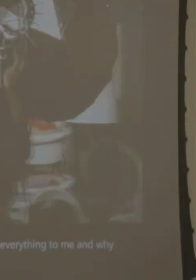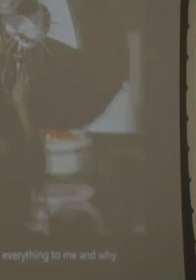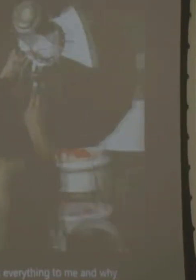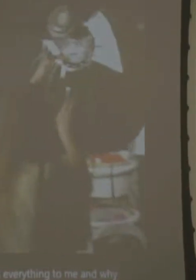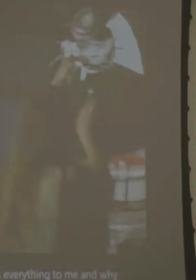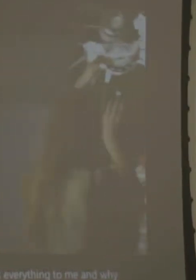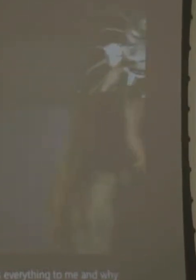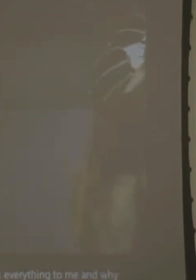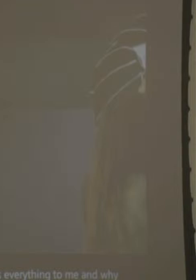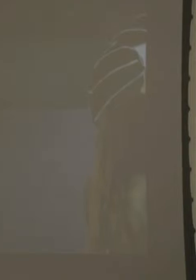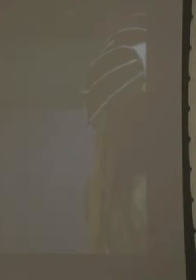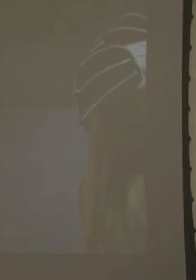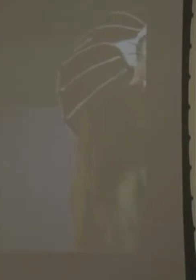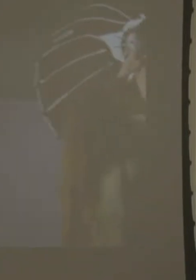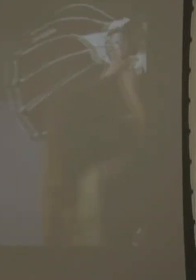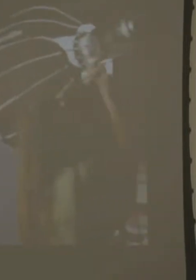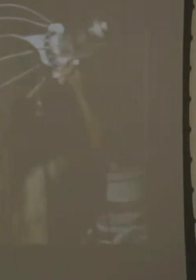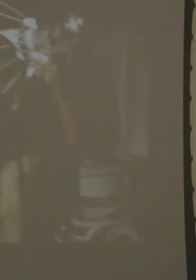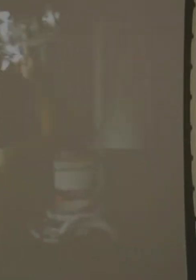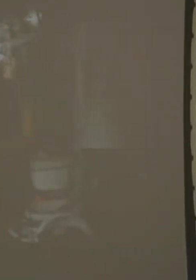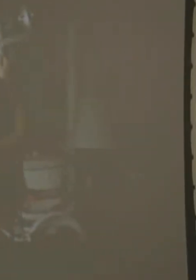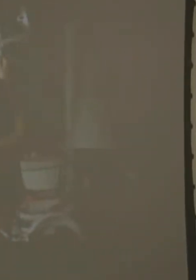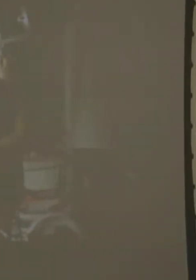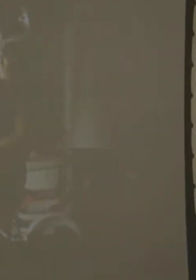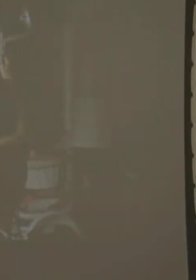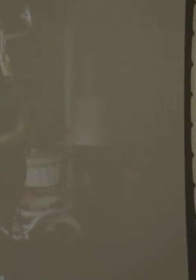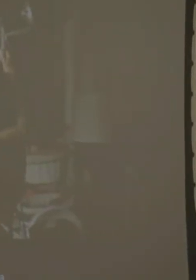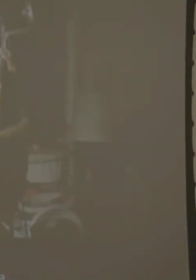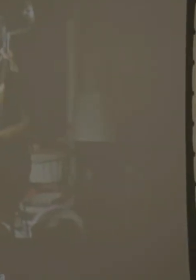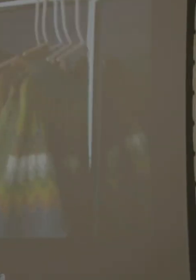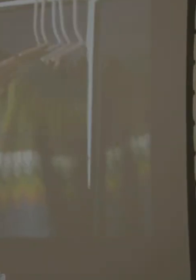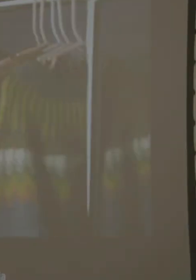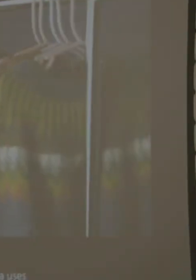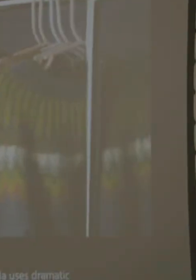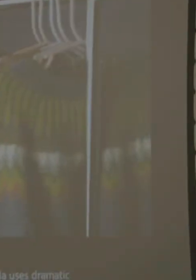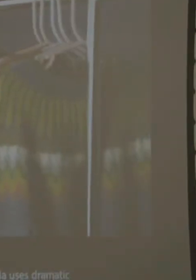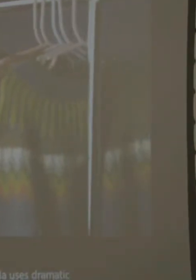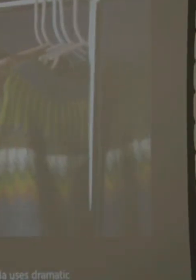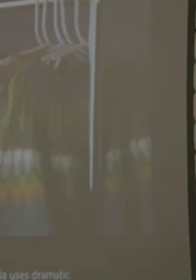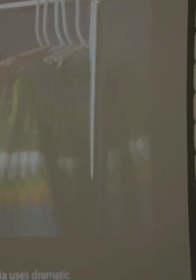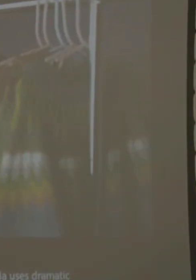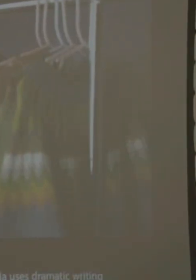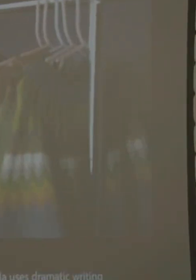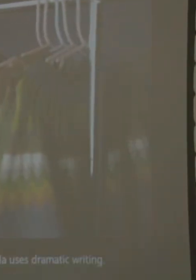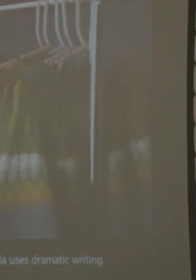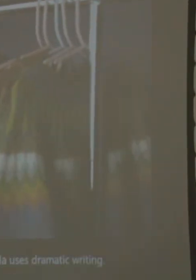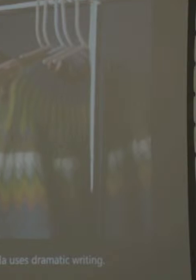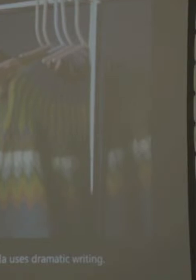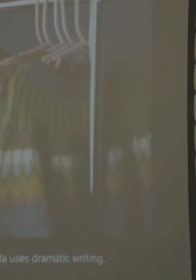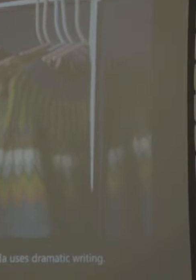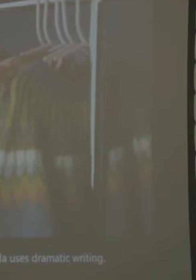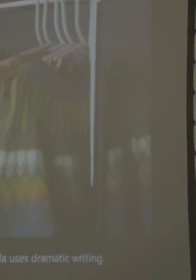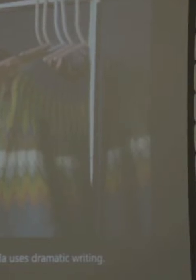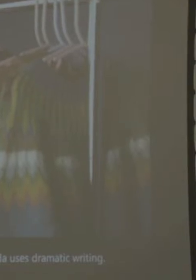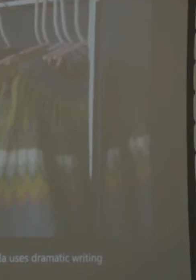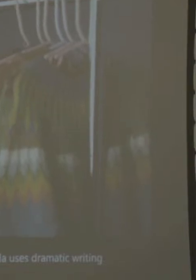Influenced by classic Baroque paintings, Amanda uses dramatic lighting, moody backdrops to uniquely craft a